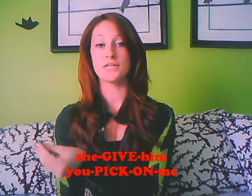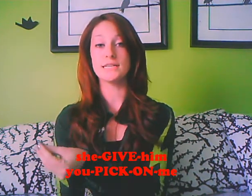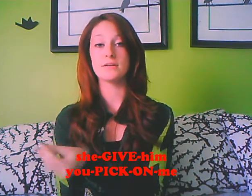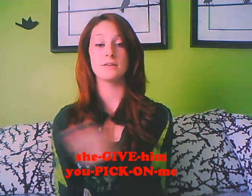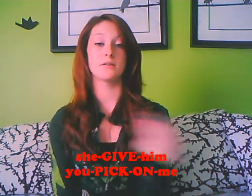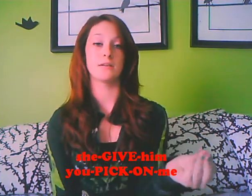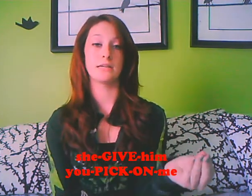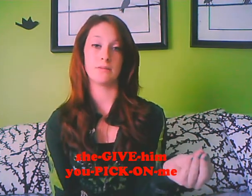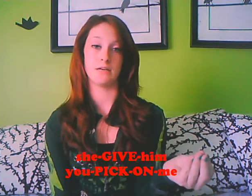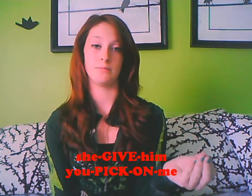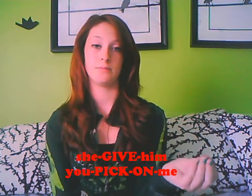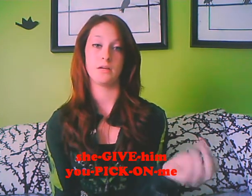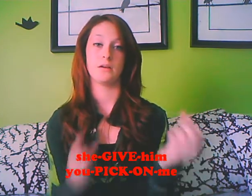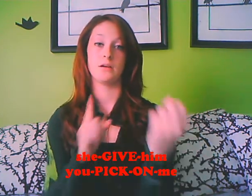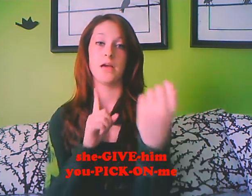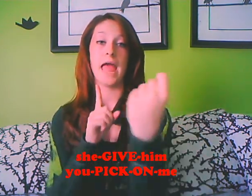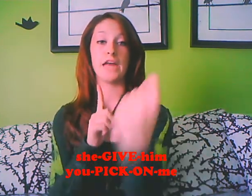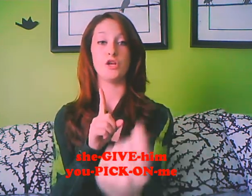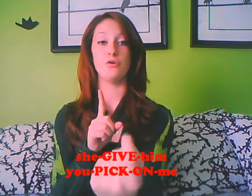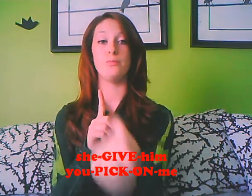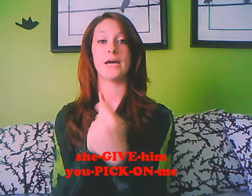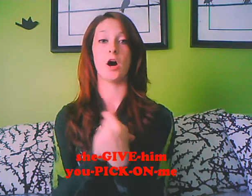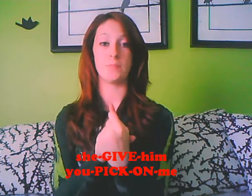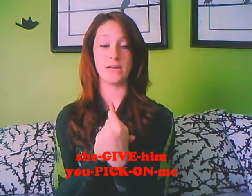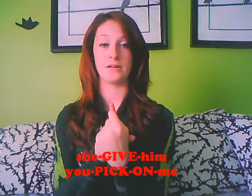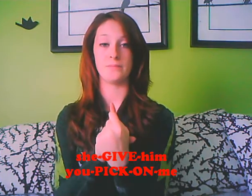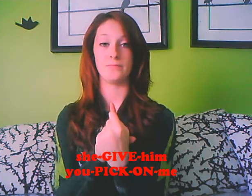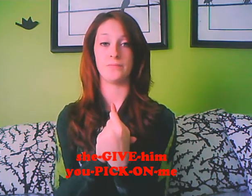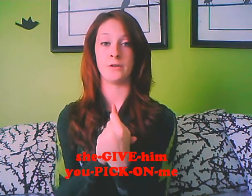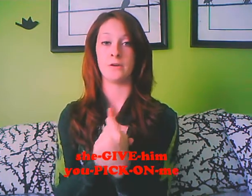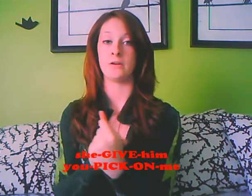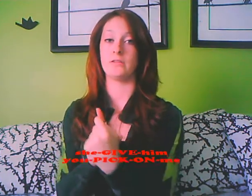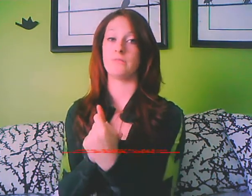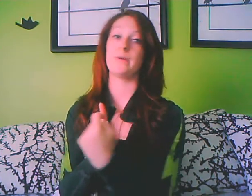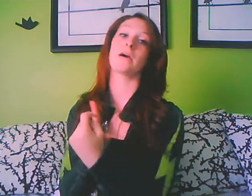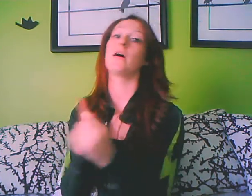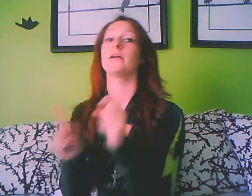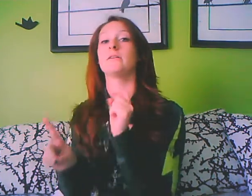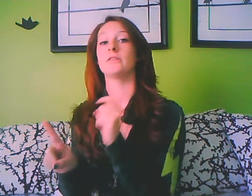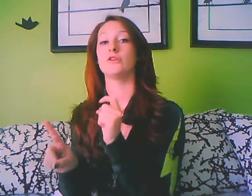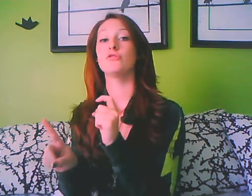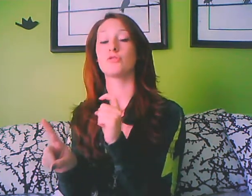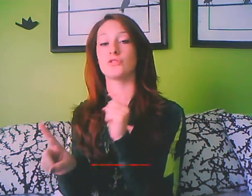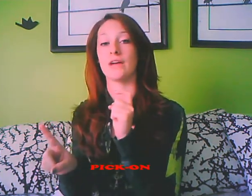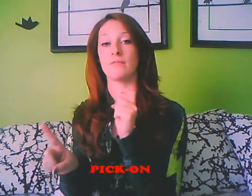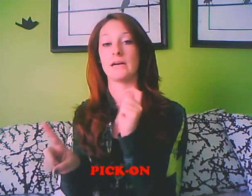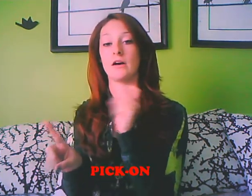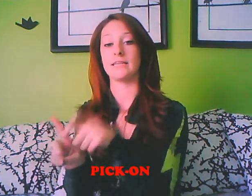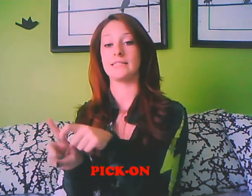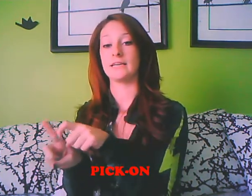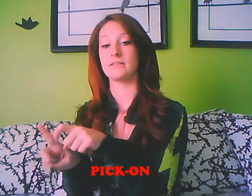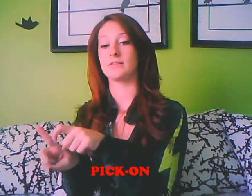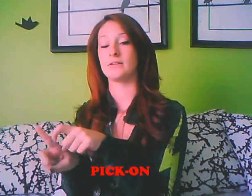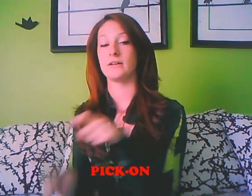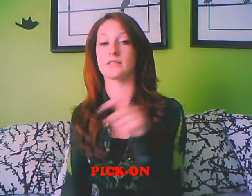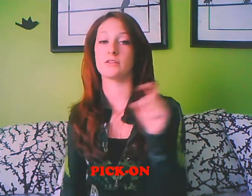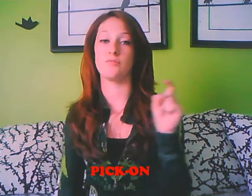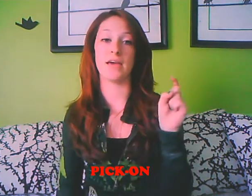She, give him, and you pick on me. Pick on, the neutral sign for pick on is this. You make